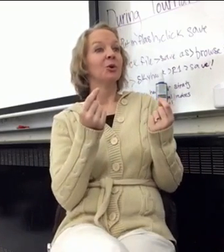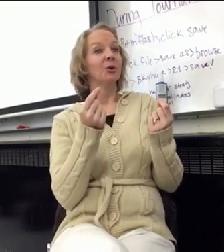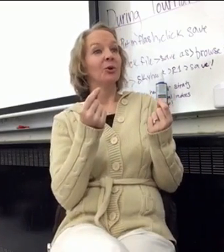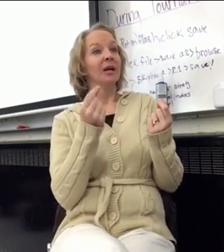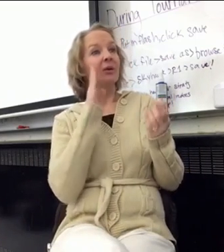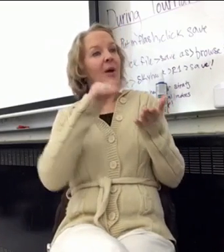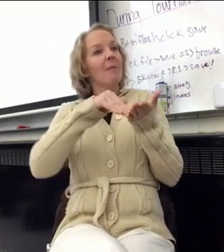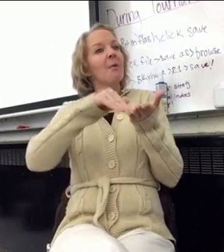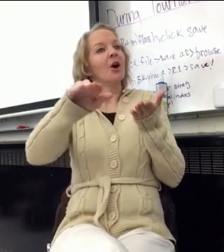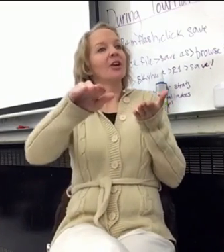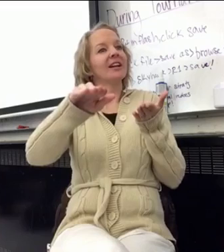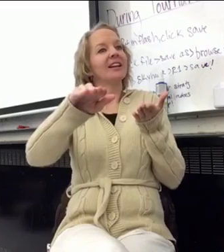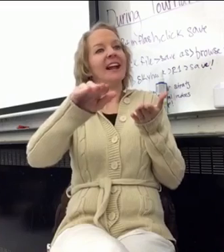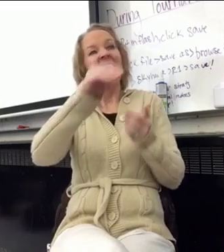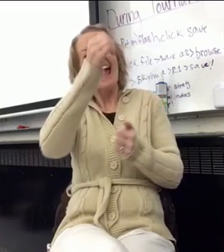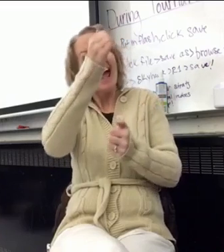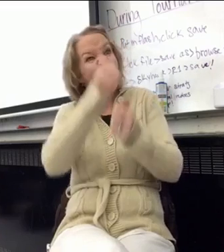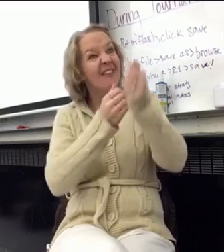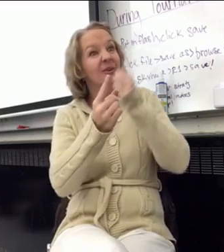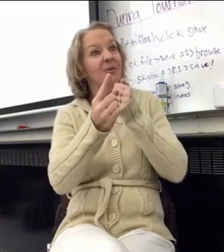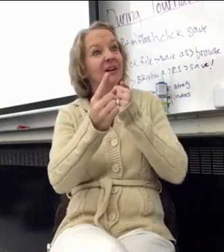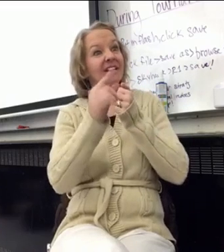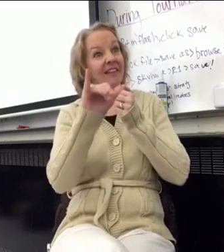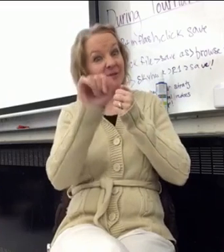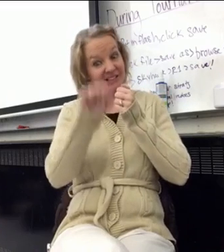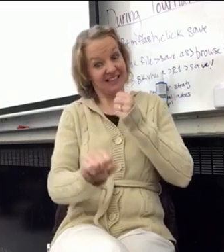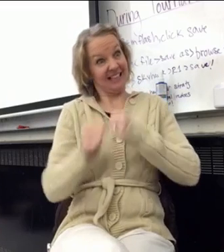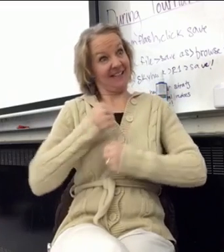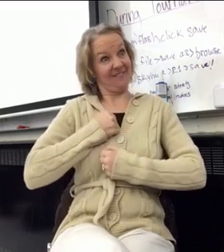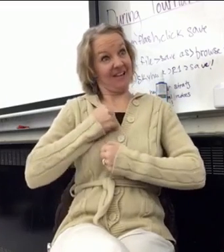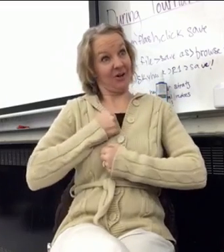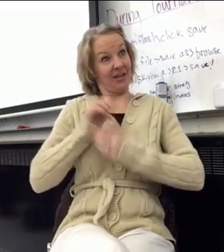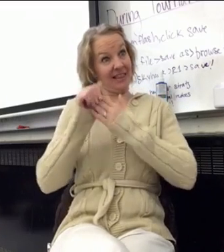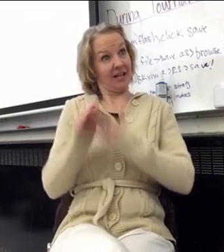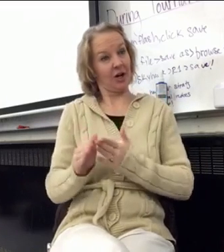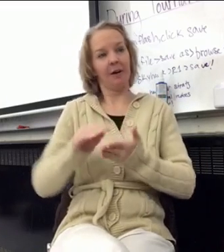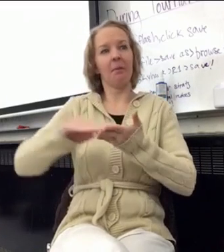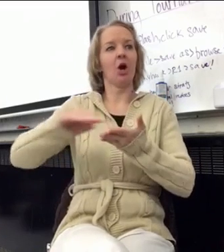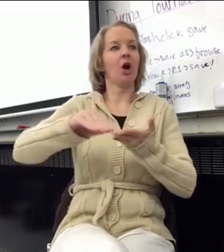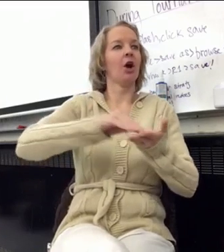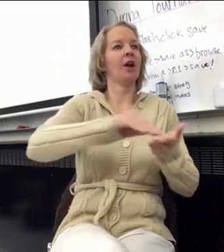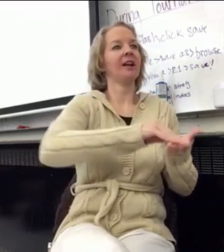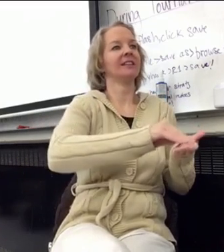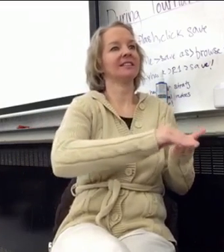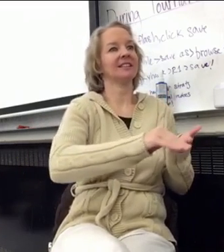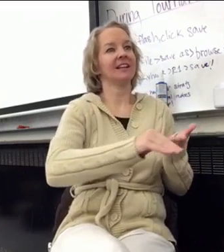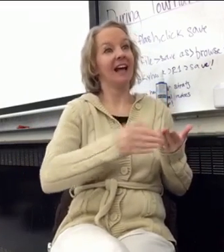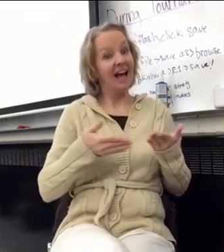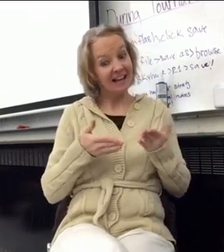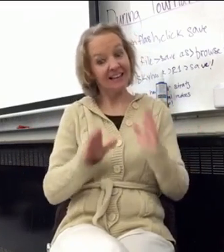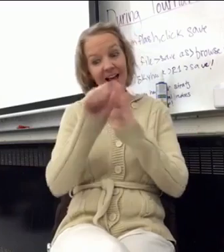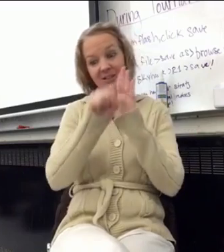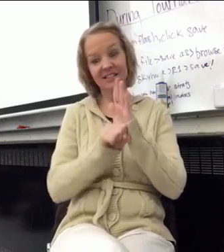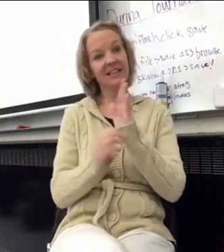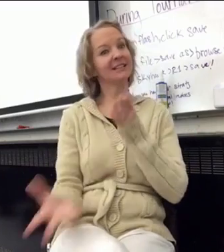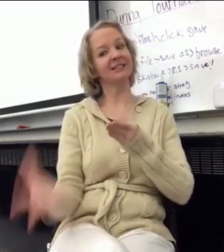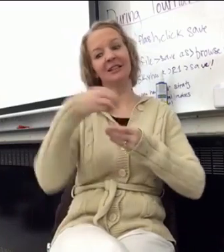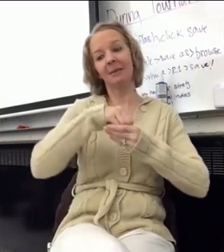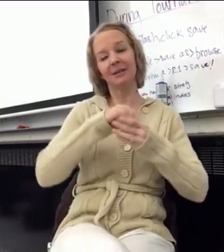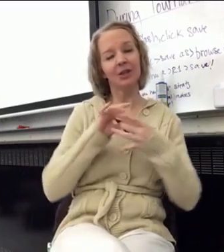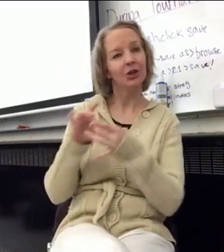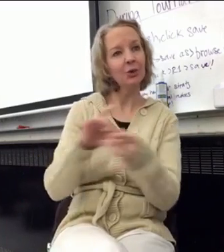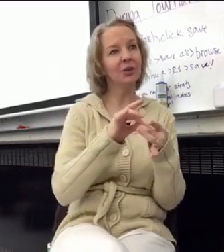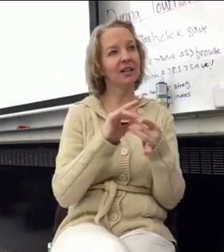to pardon almost everybody that was a Confederate leader. He is going to allow several states into the Union. He is going to protect